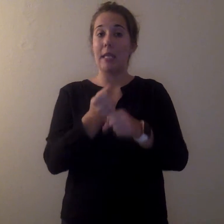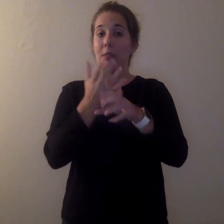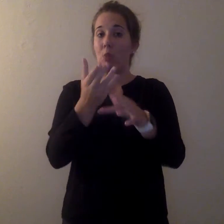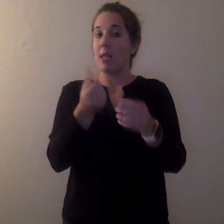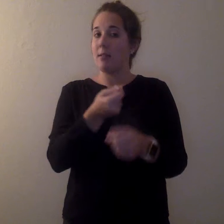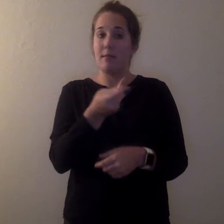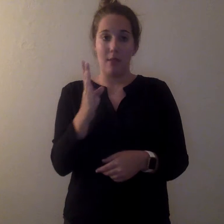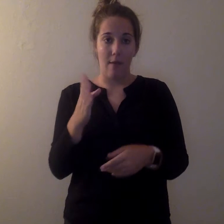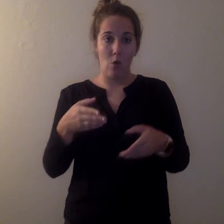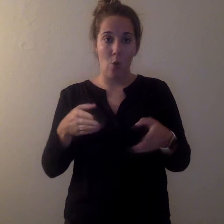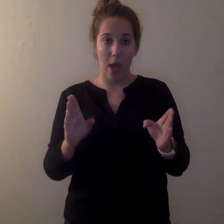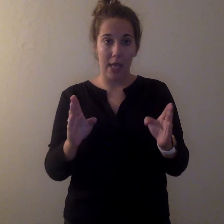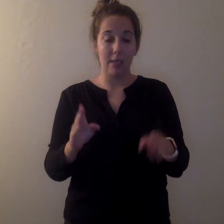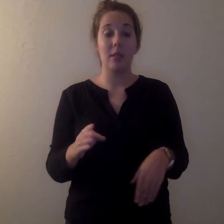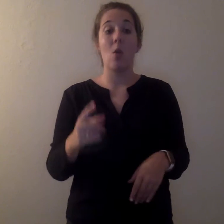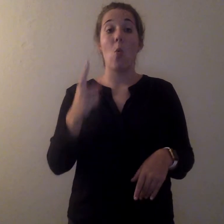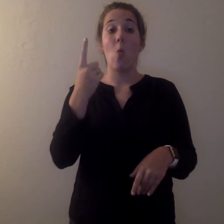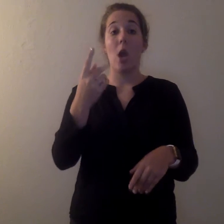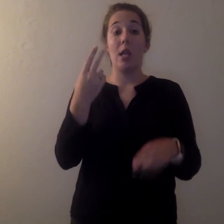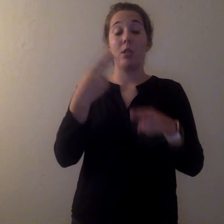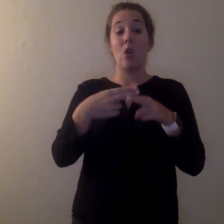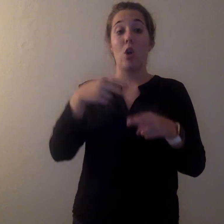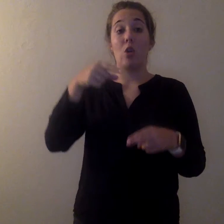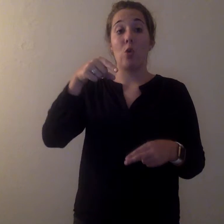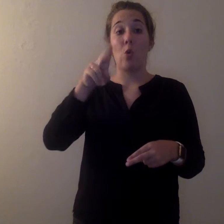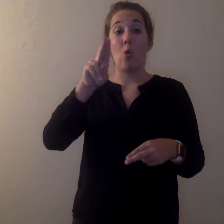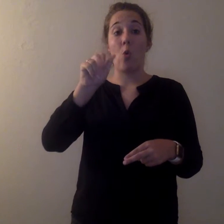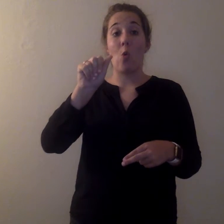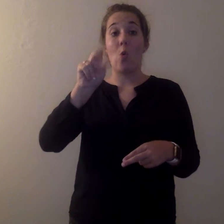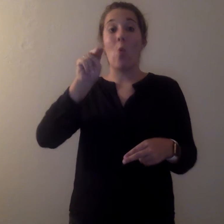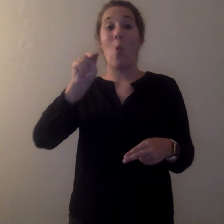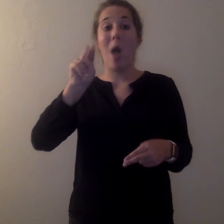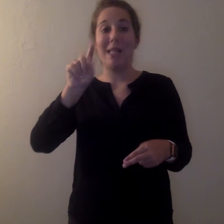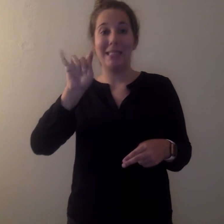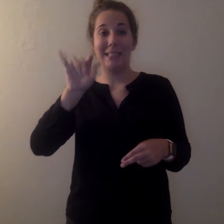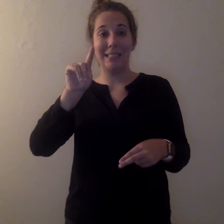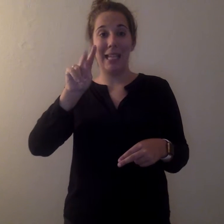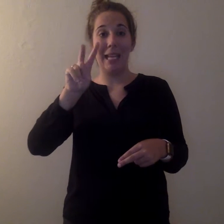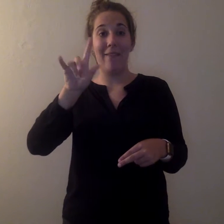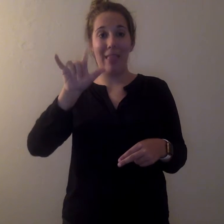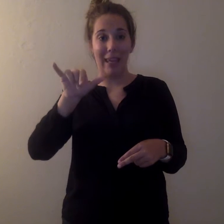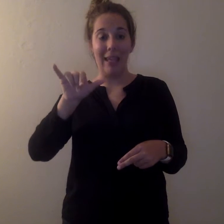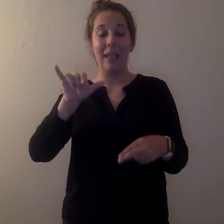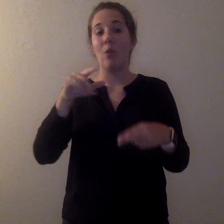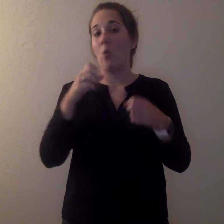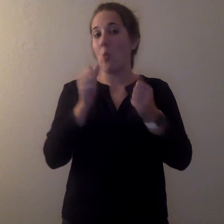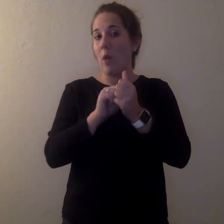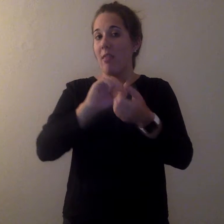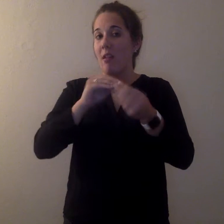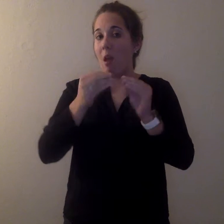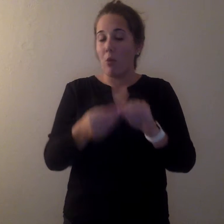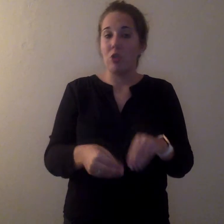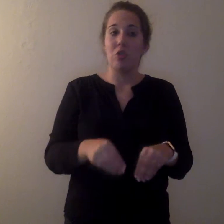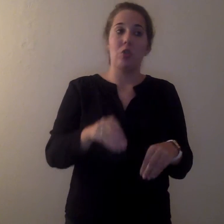is called quantitatively, which means by numbers. Usually this would be set up in a chart or a graph to make it easier to